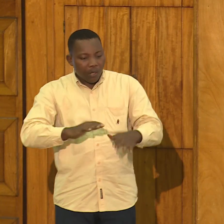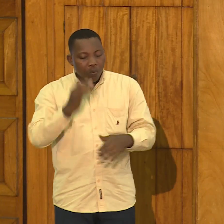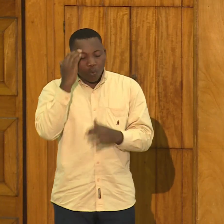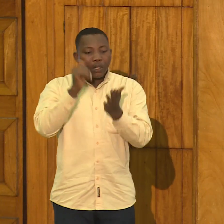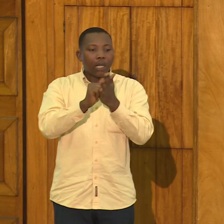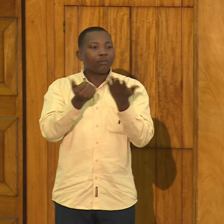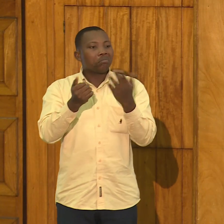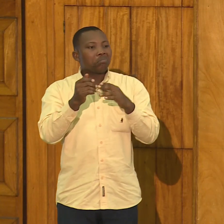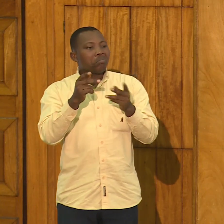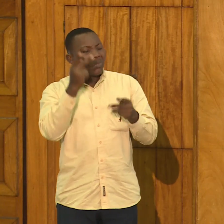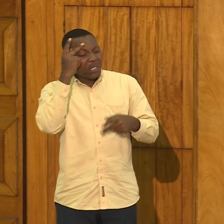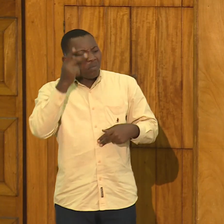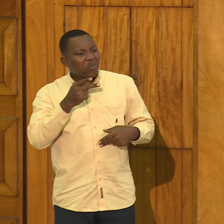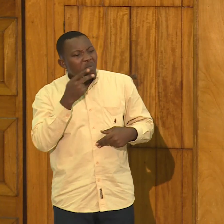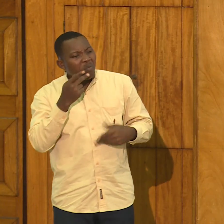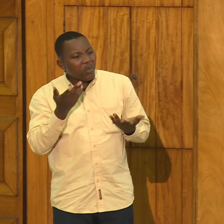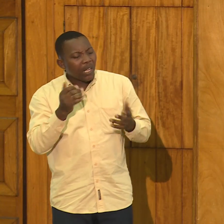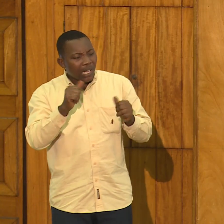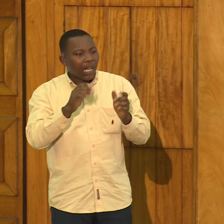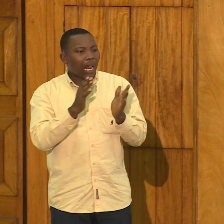questions.